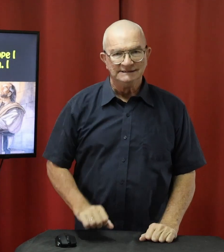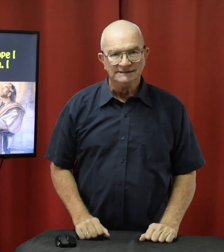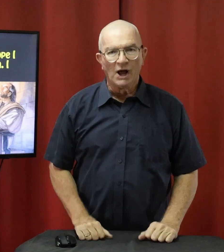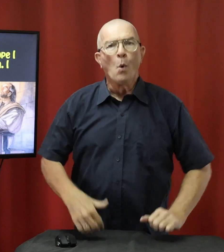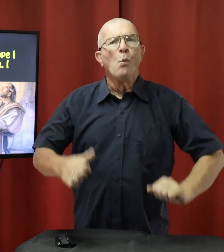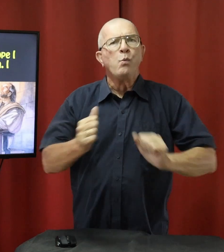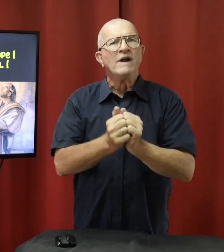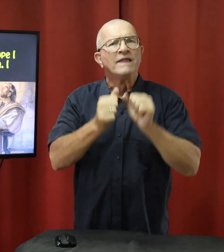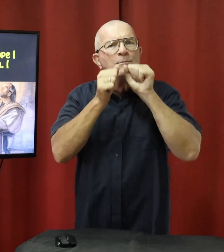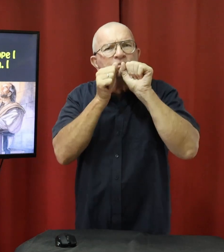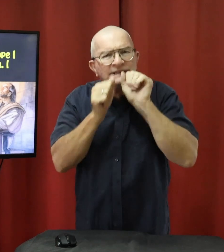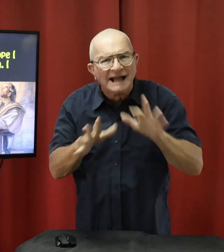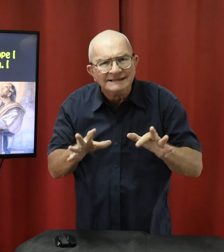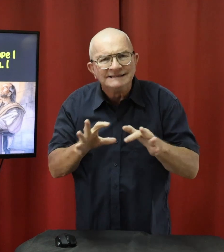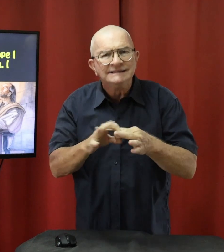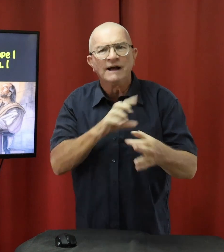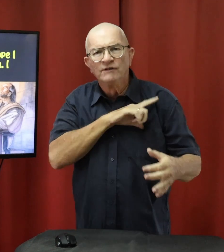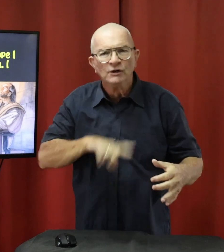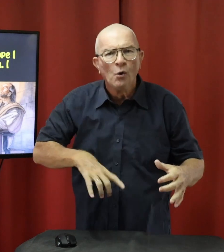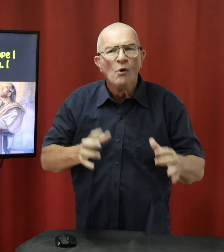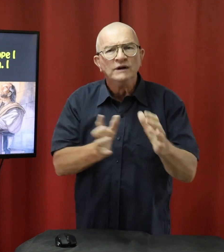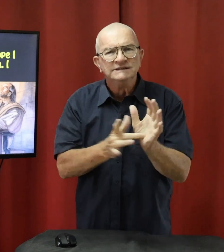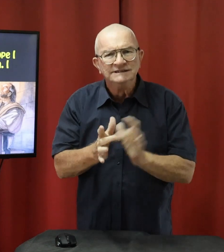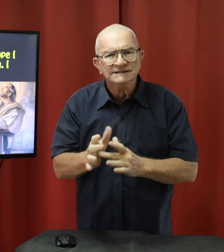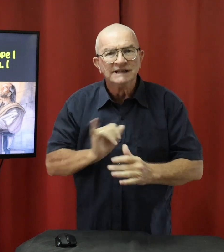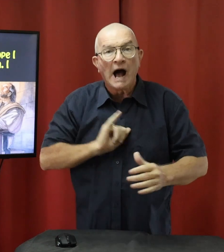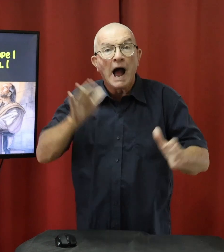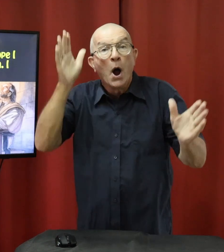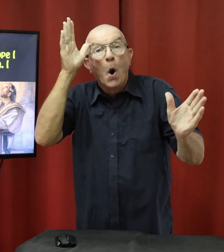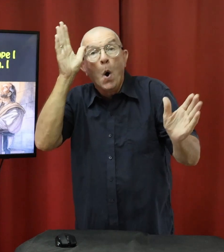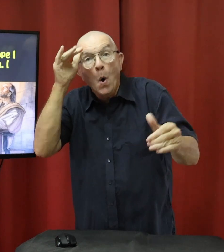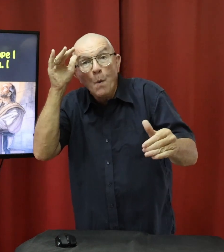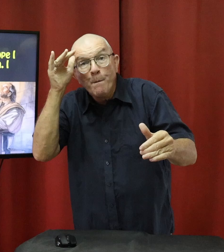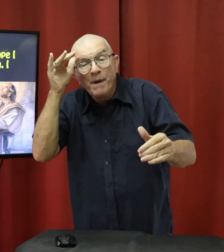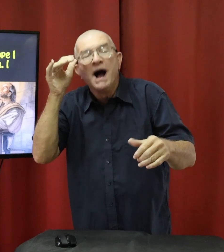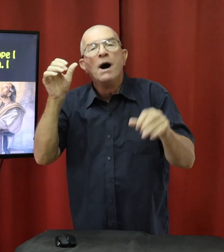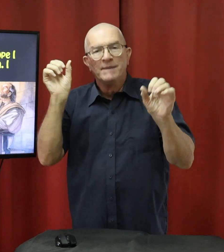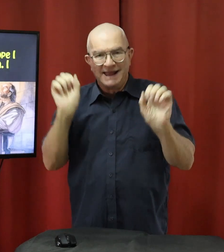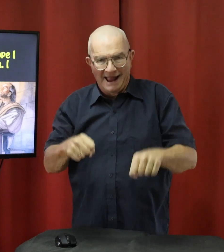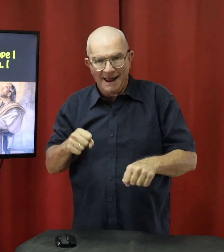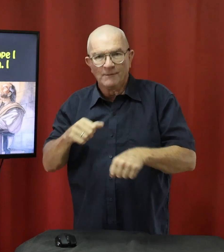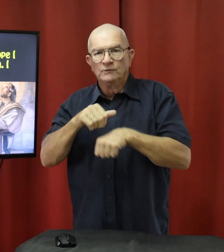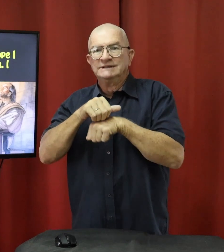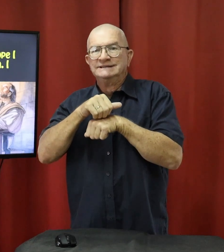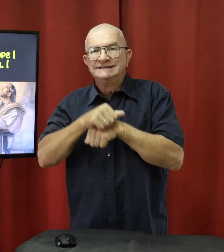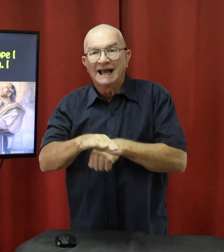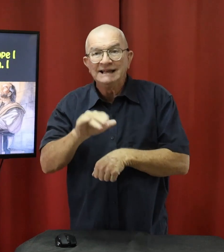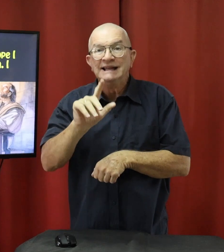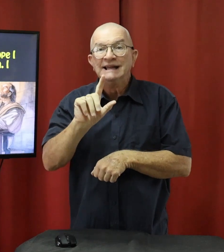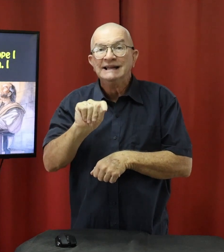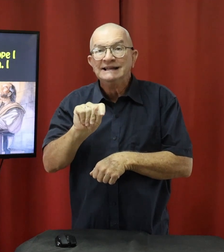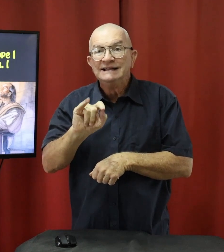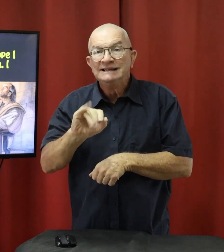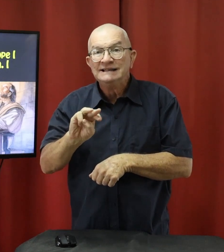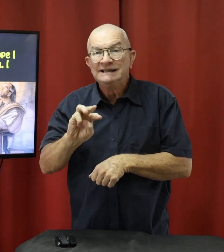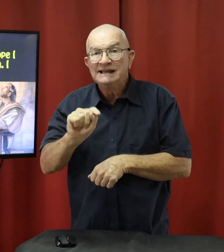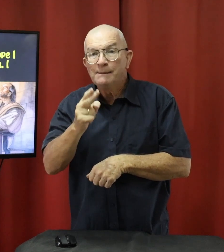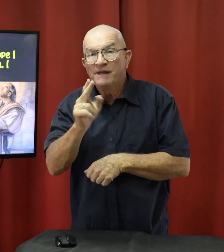Verse 19, with the blessing of the Lord Jesus, I hope I will be able to send Timothy to